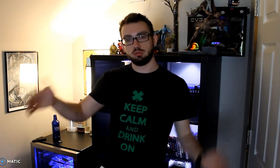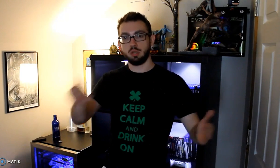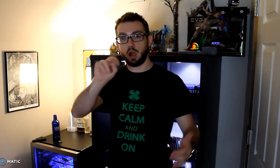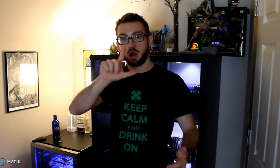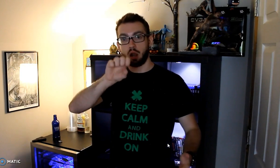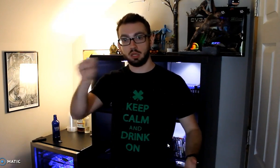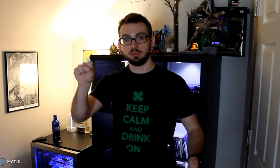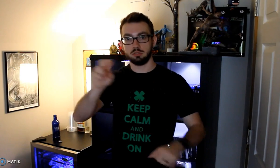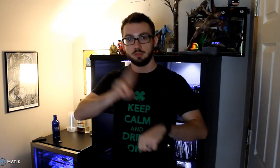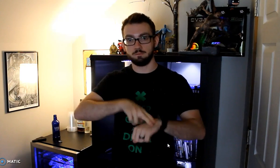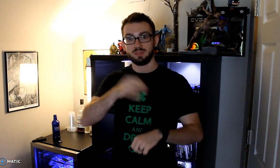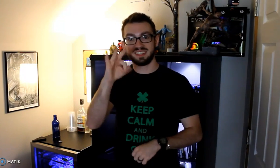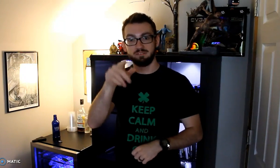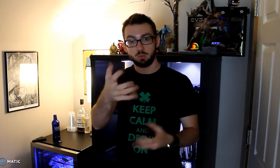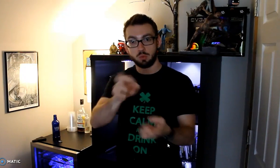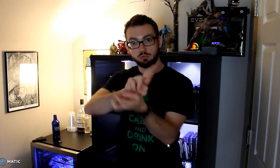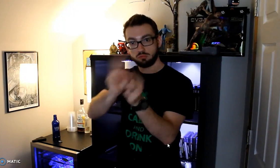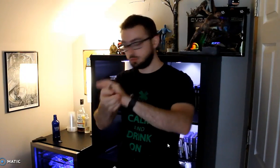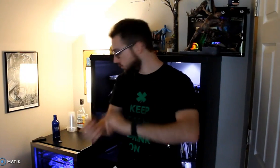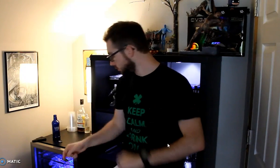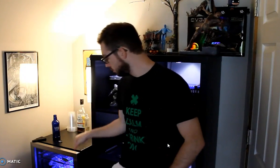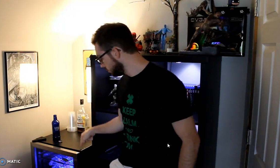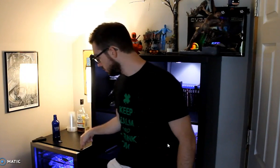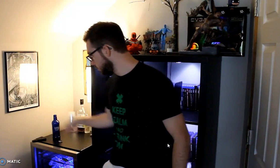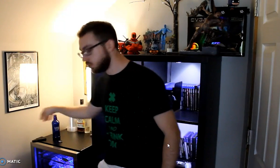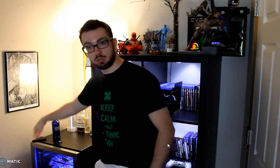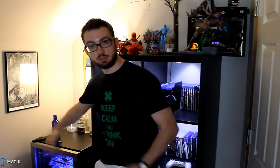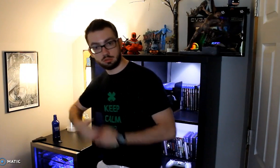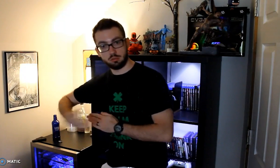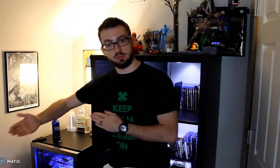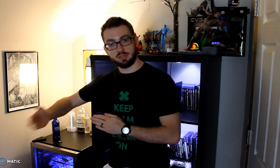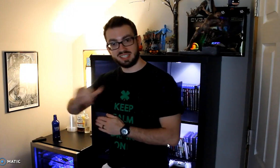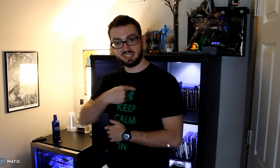Because the other boxes had the components of the fridge with the